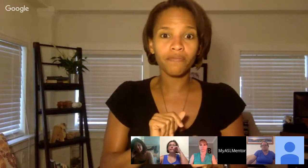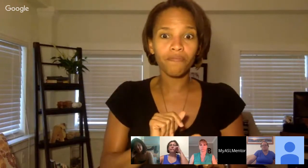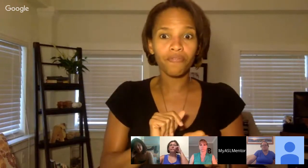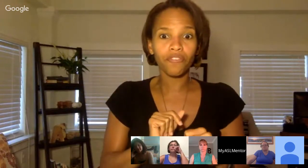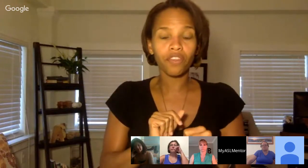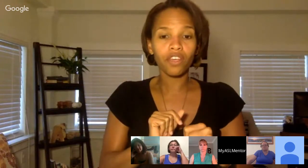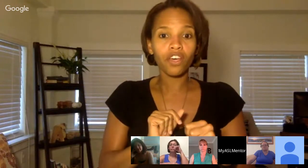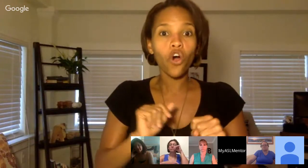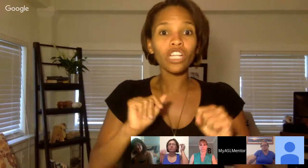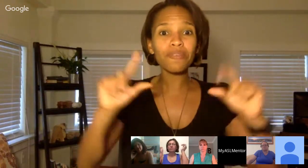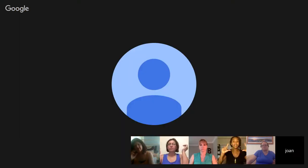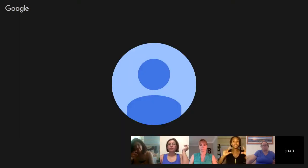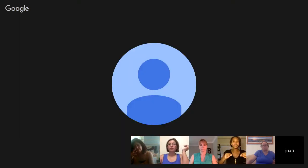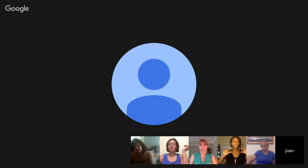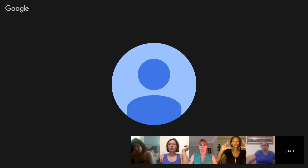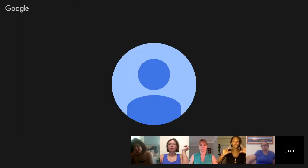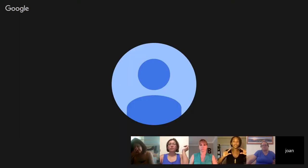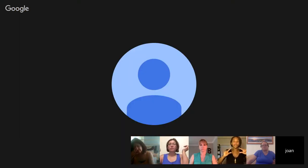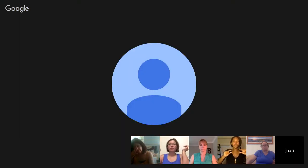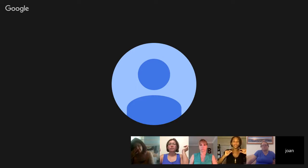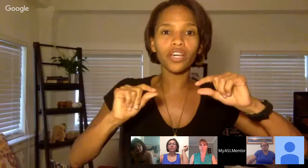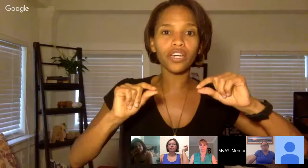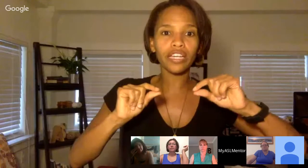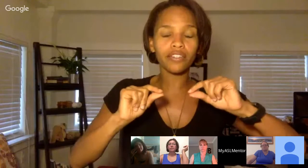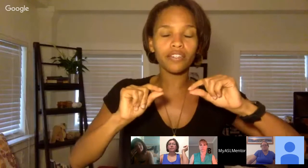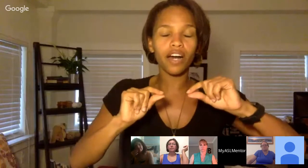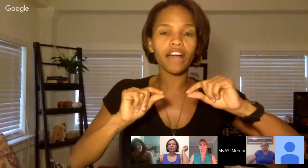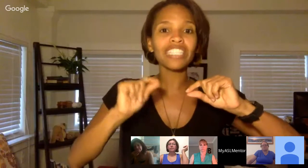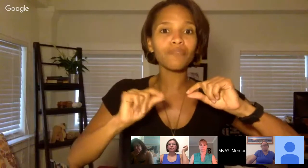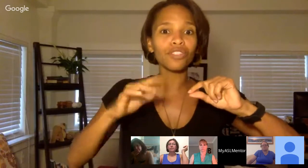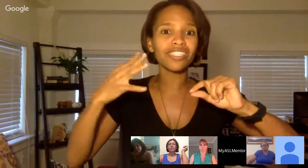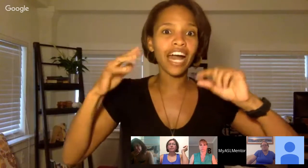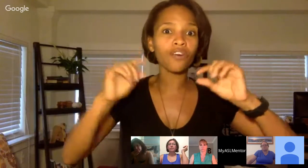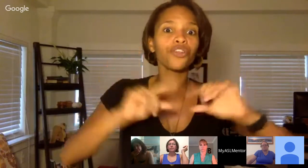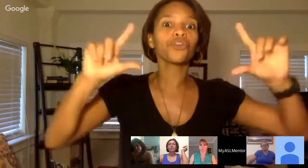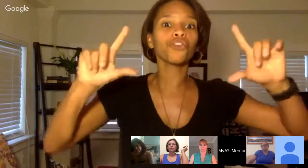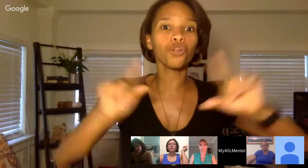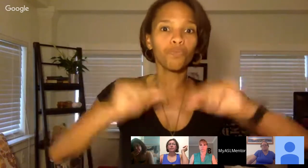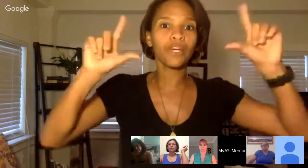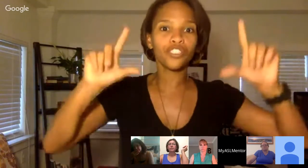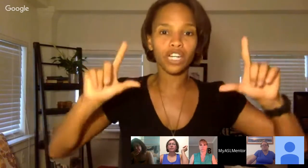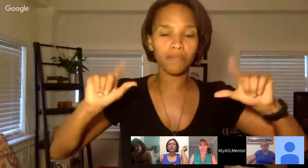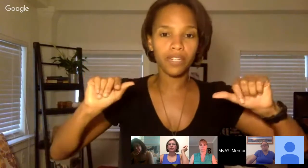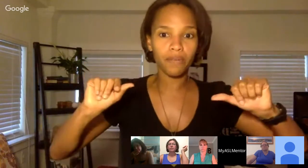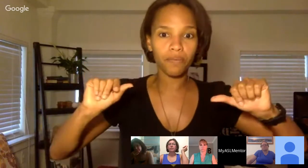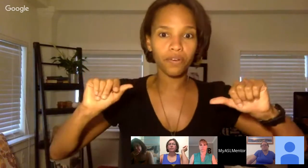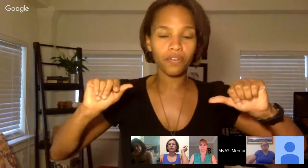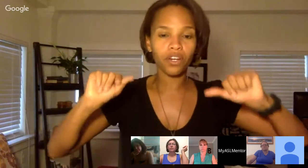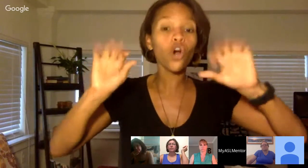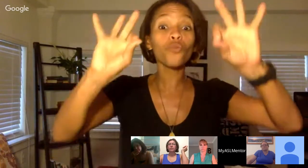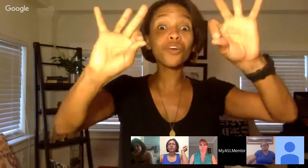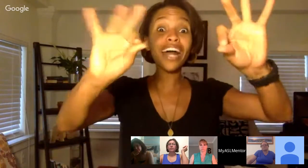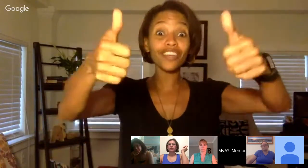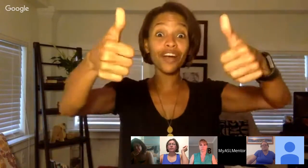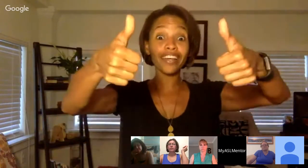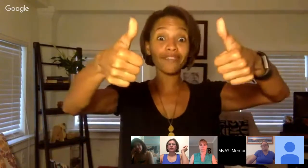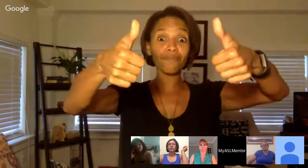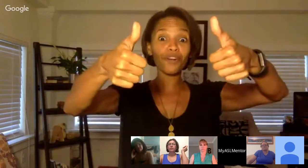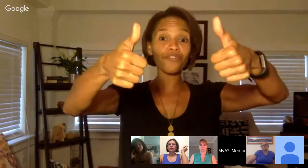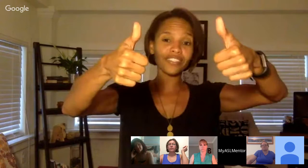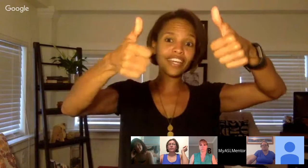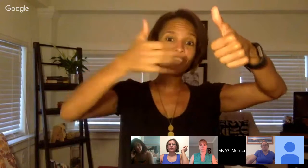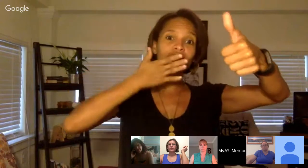button. Yeah. Only because every time there's a sound, your picture comes up. Oh, you got